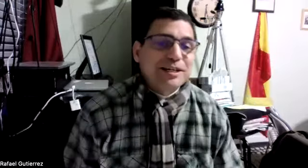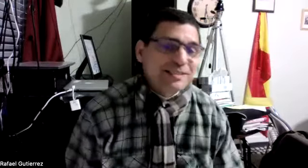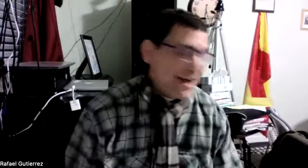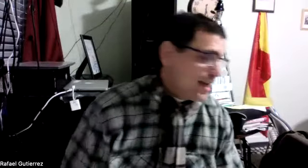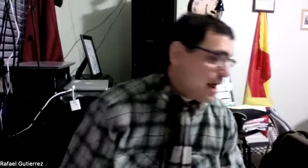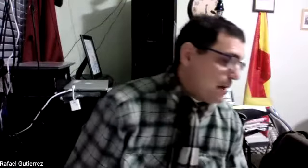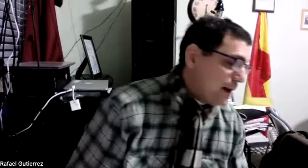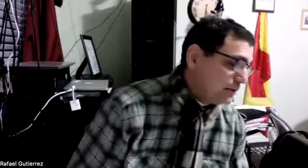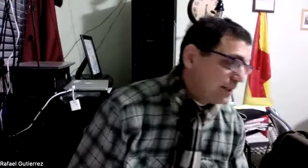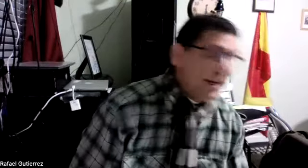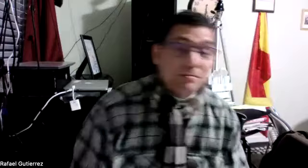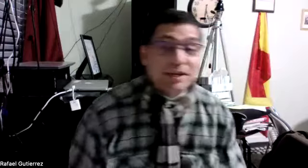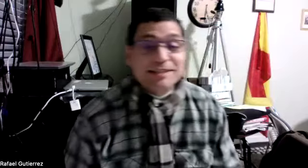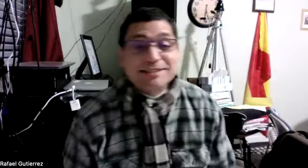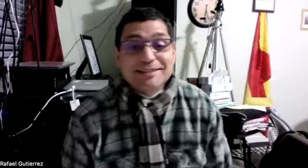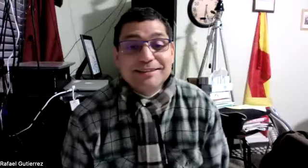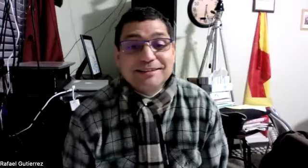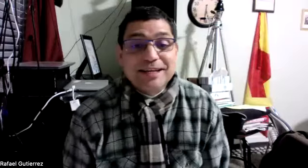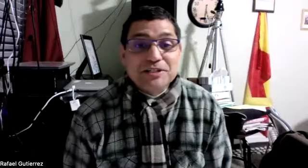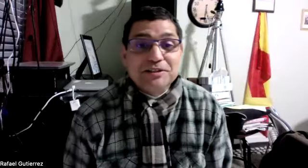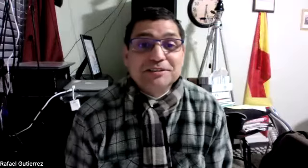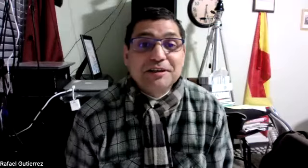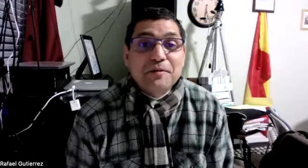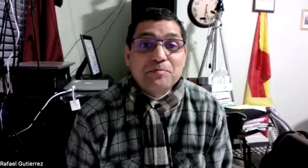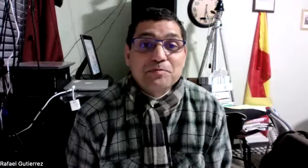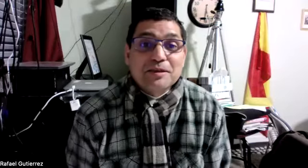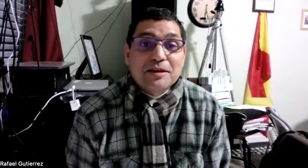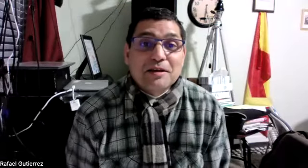say mountain climbing is dangerous.